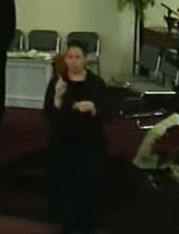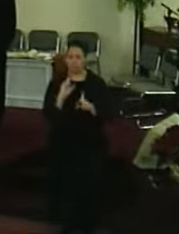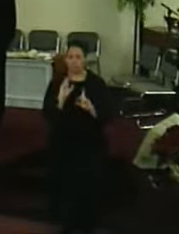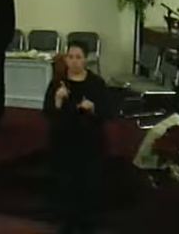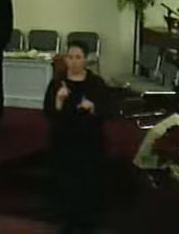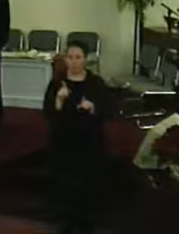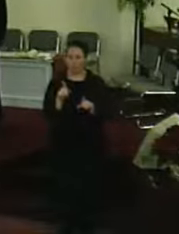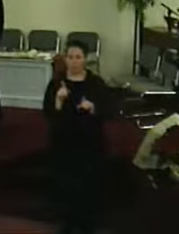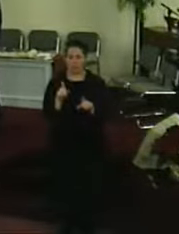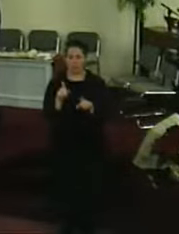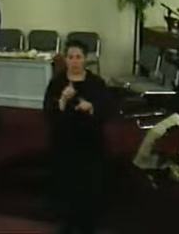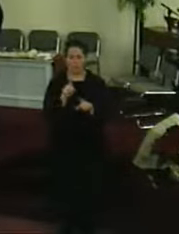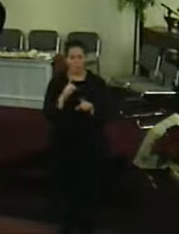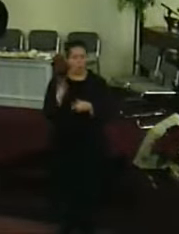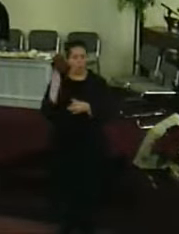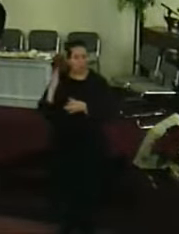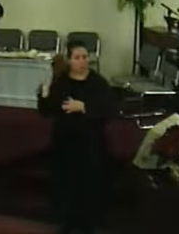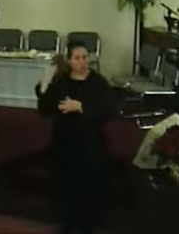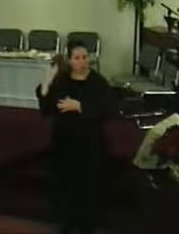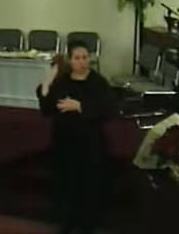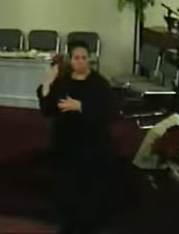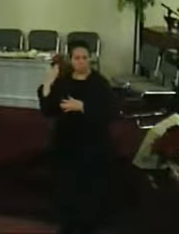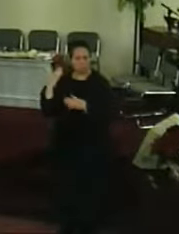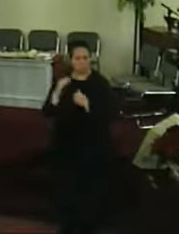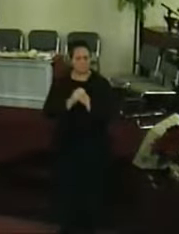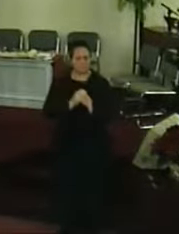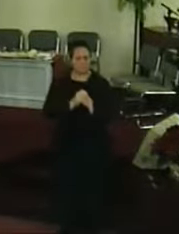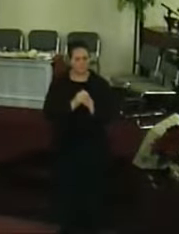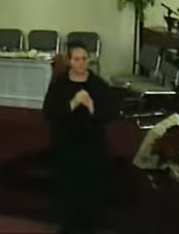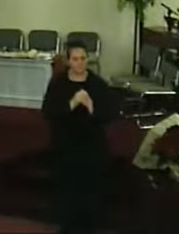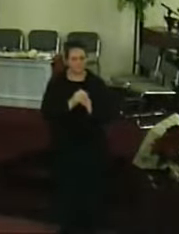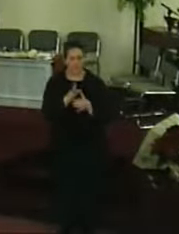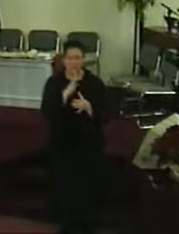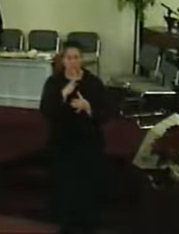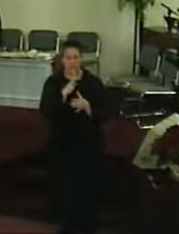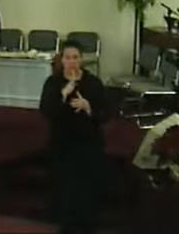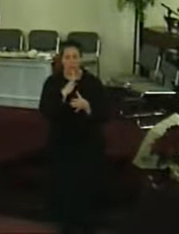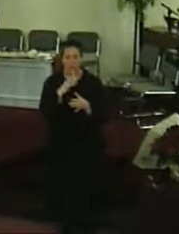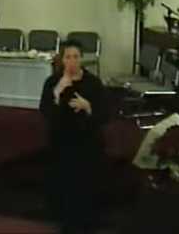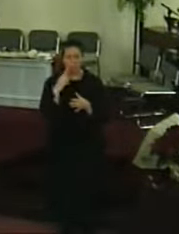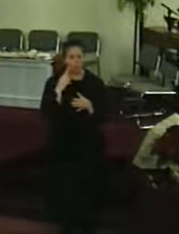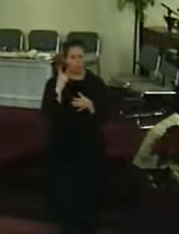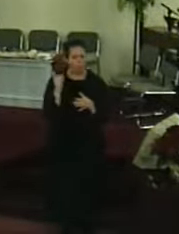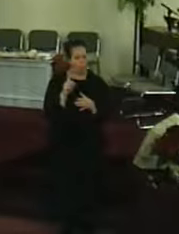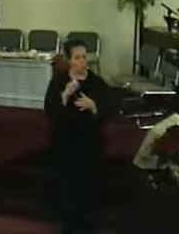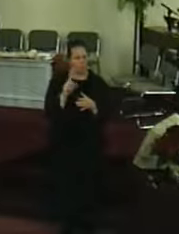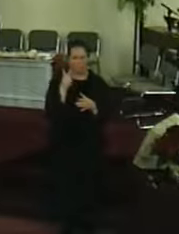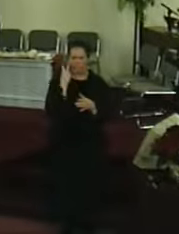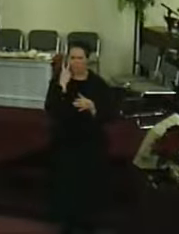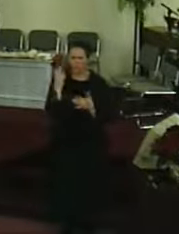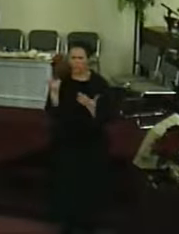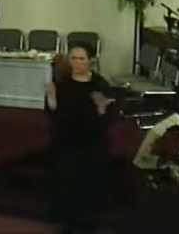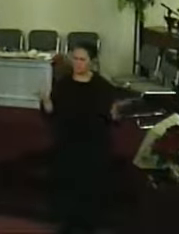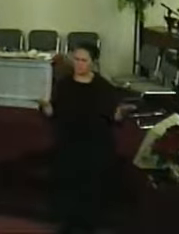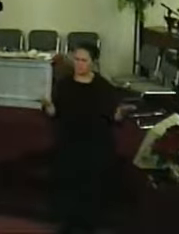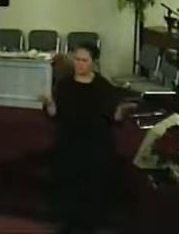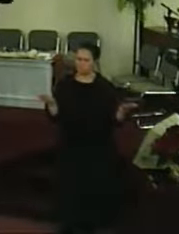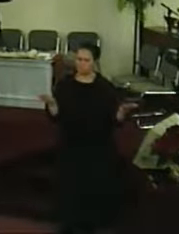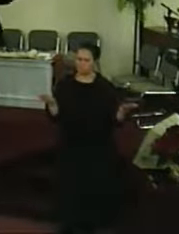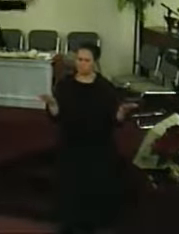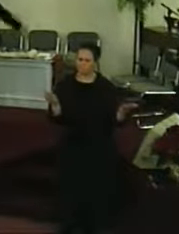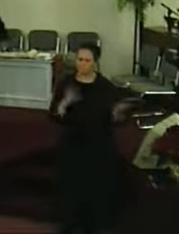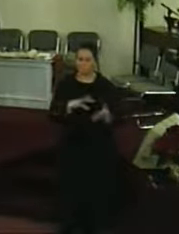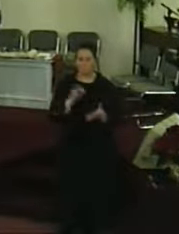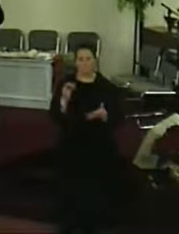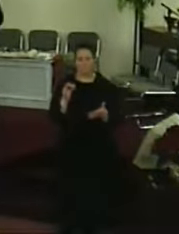came from, so on. Amen. And so to talk about where are we looking, we find out that, we sang